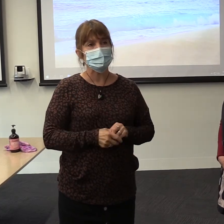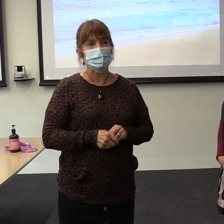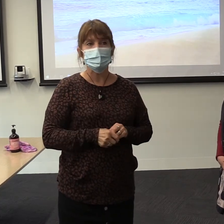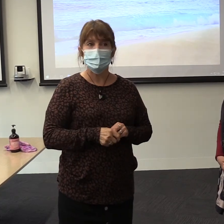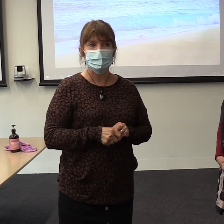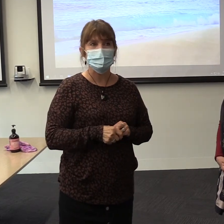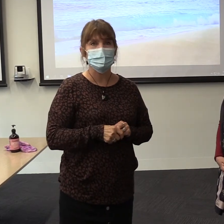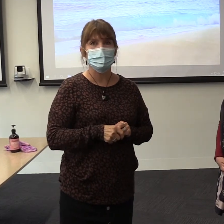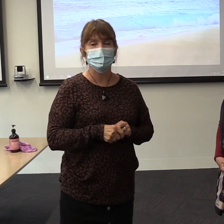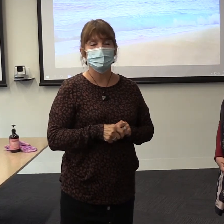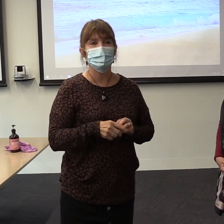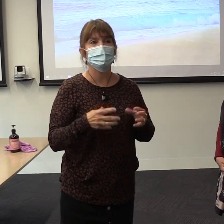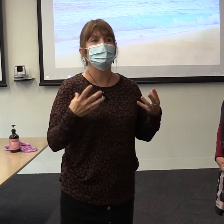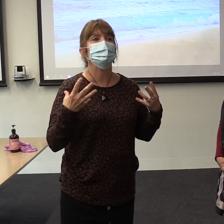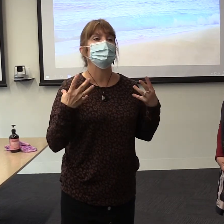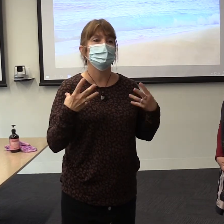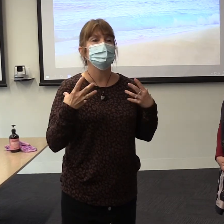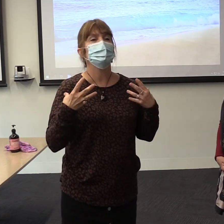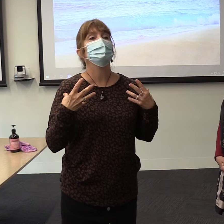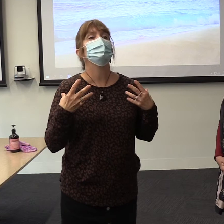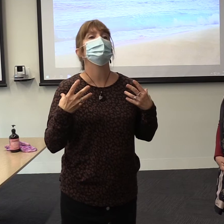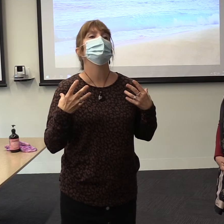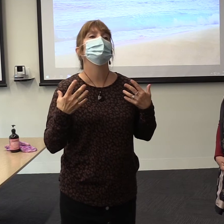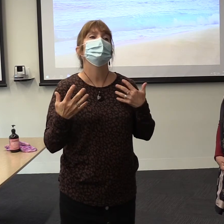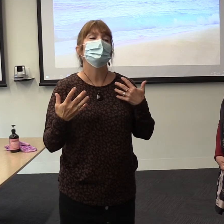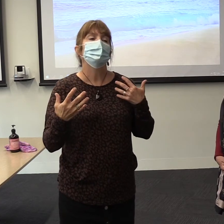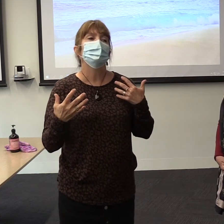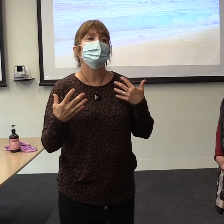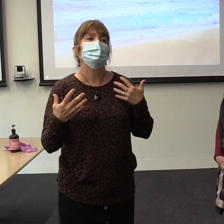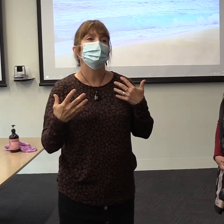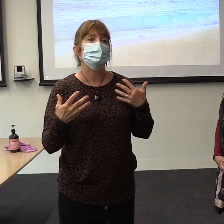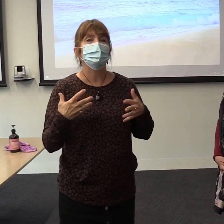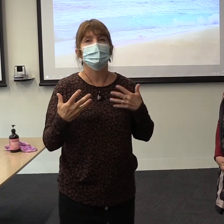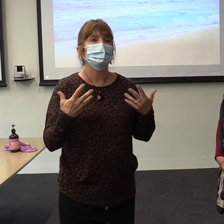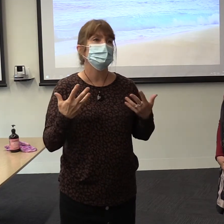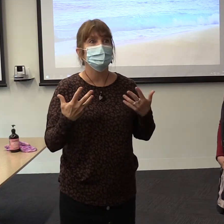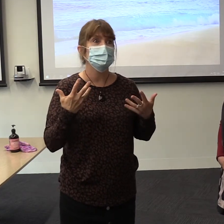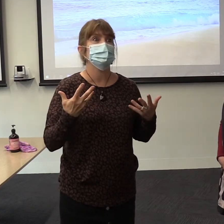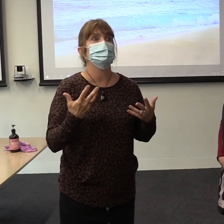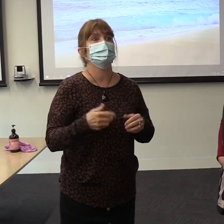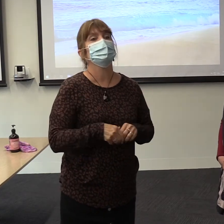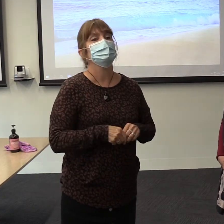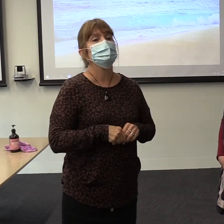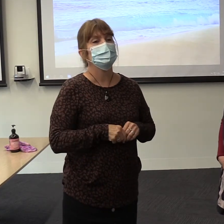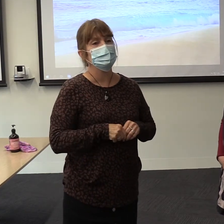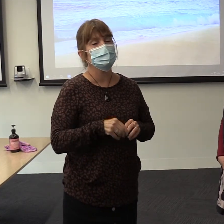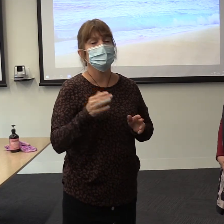emergency services, etc., to do this kind of breathing when they're feeling in crisis and stress. So you